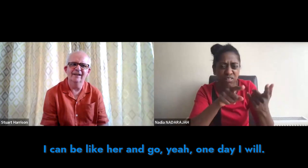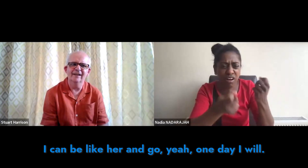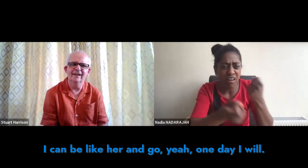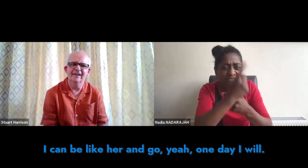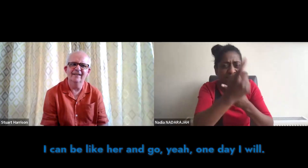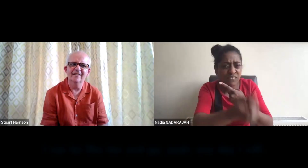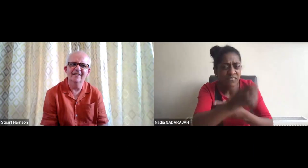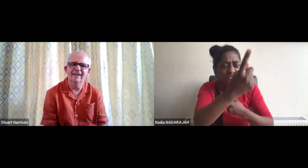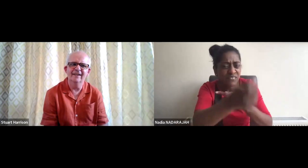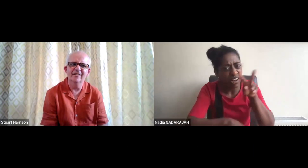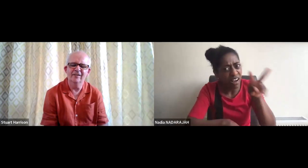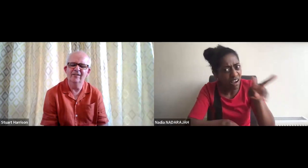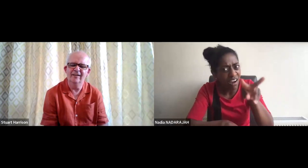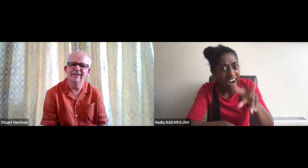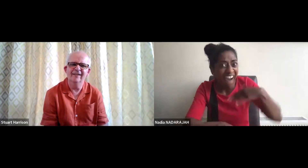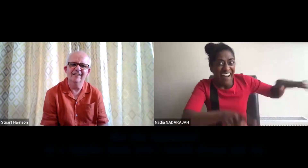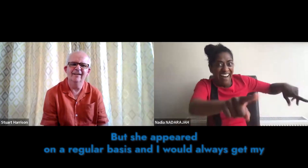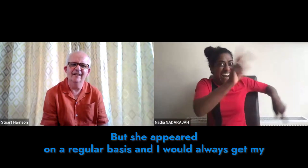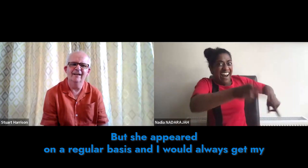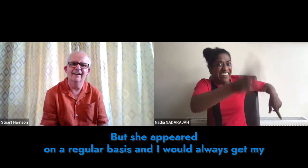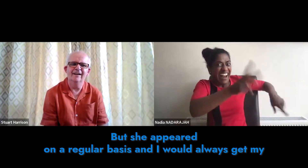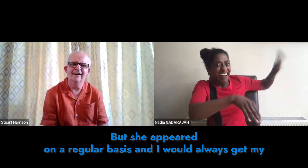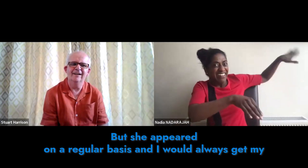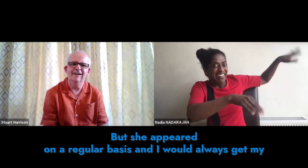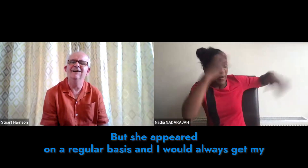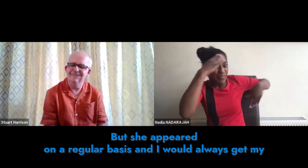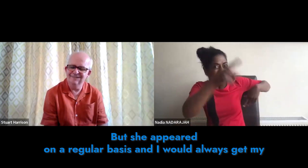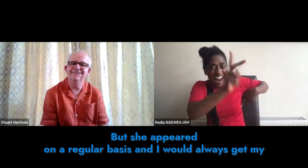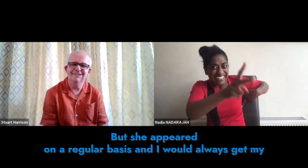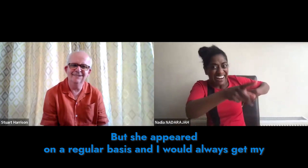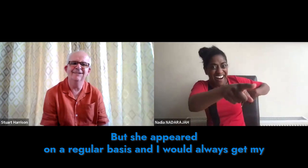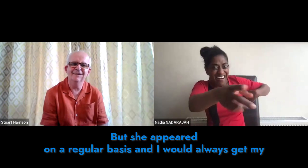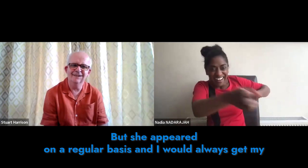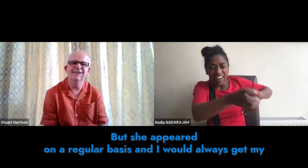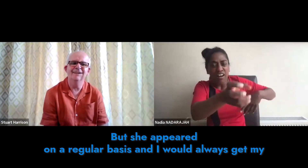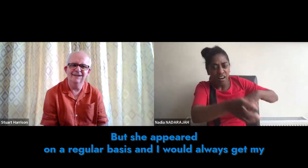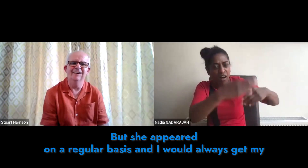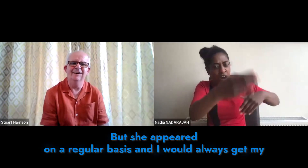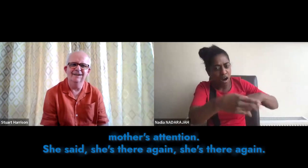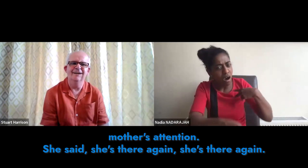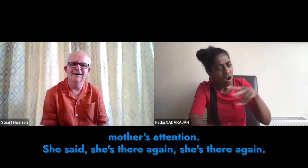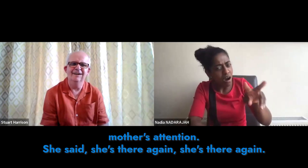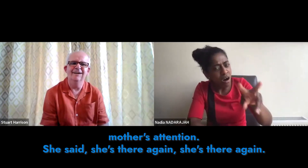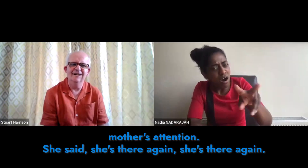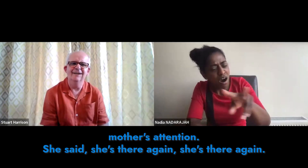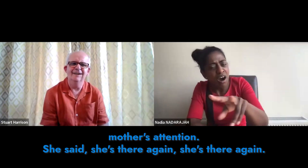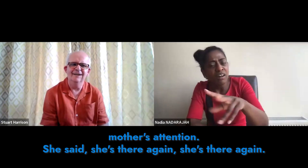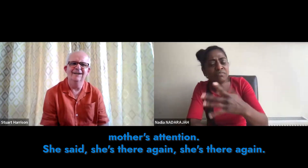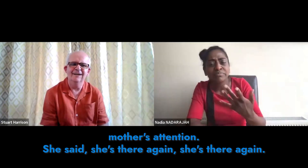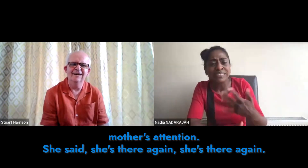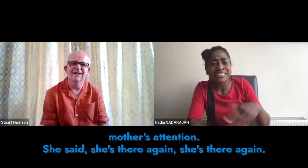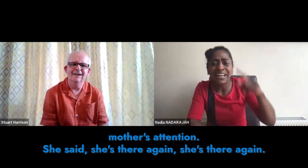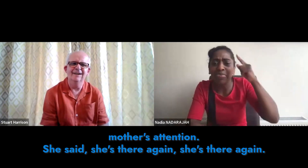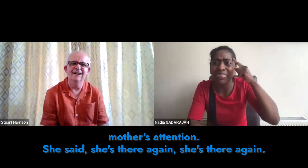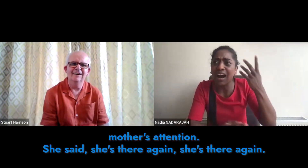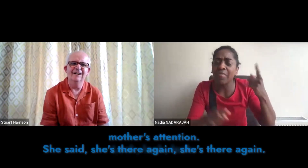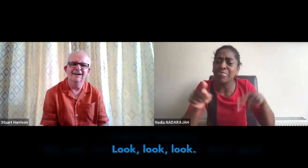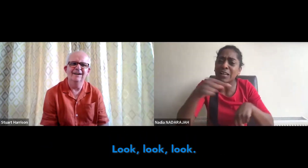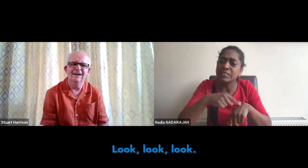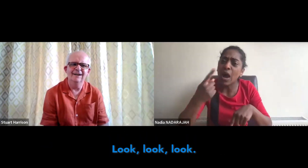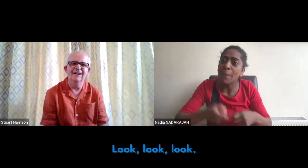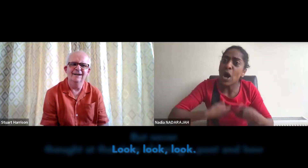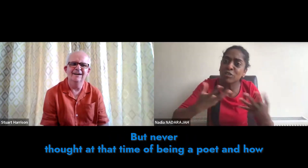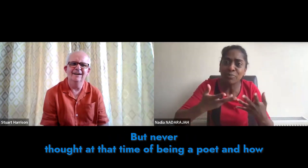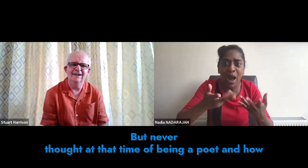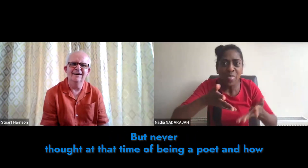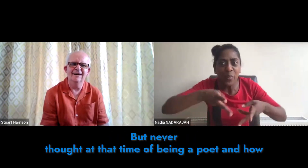day I will. But she appeared on a regular basis, and I would always get my mother's attention. She said, she's there again, she's there again, look,